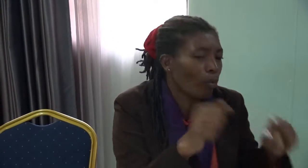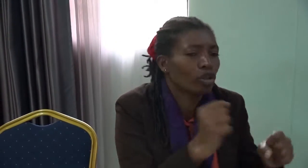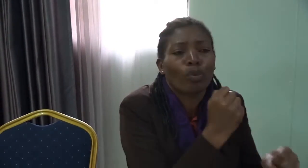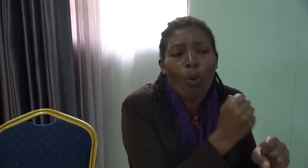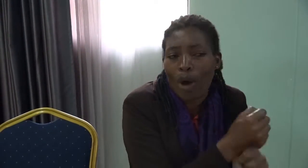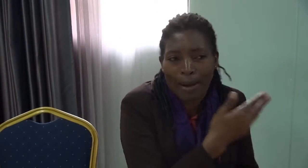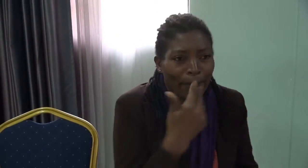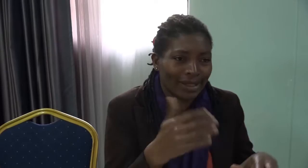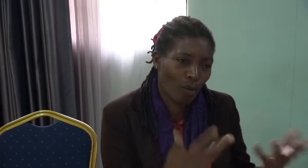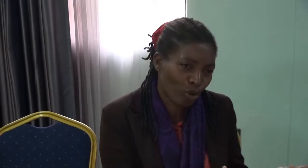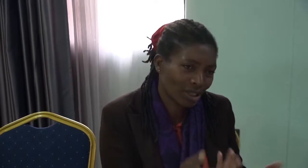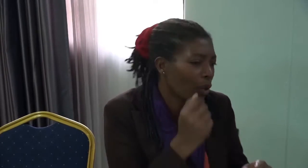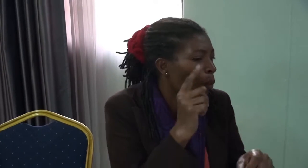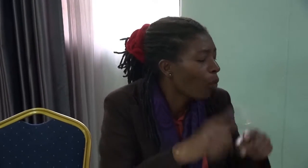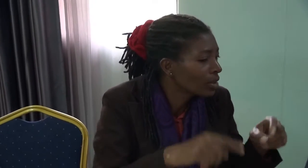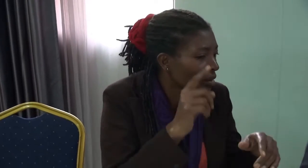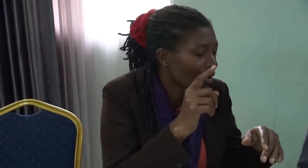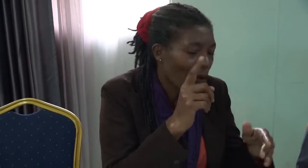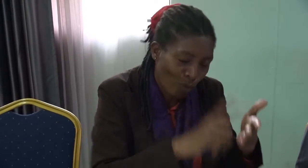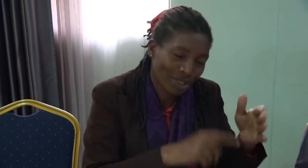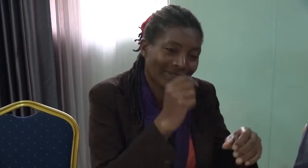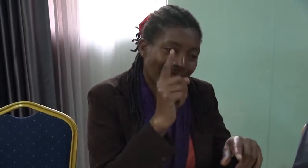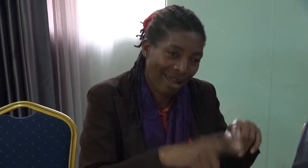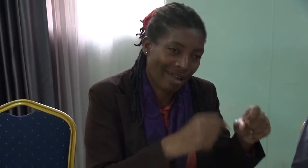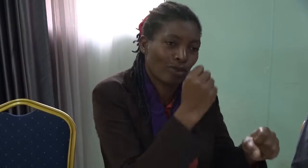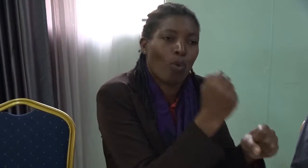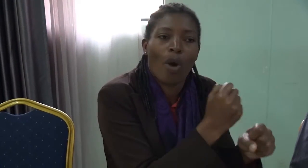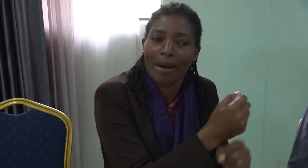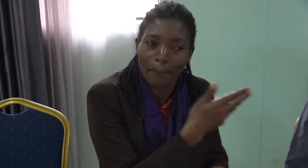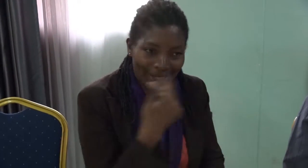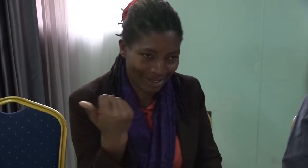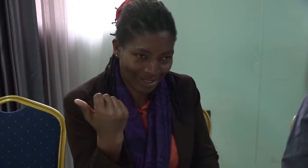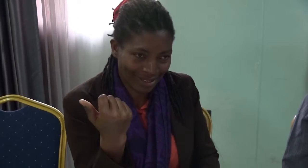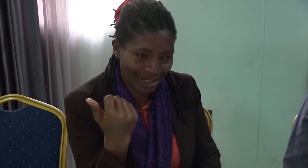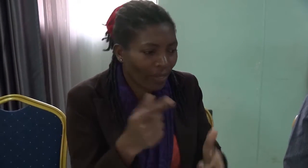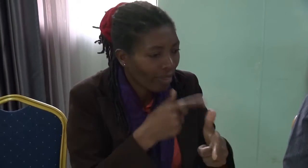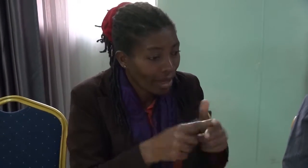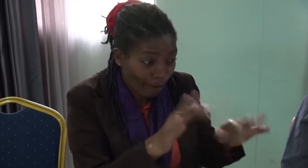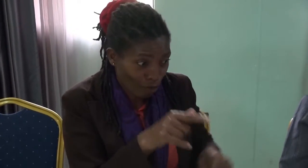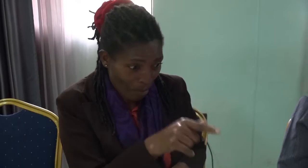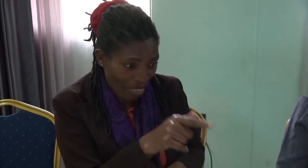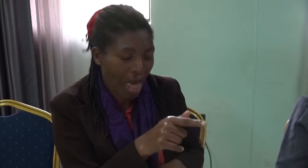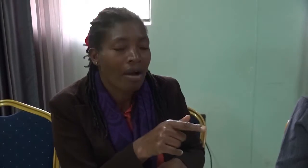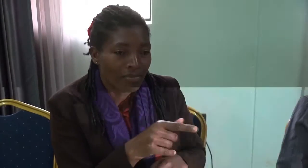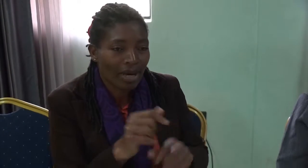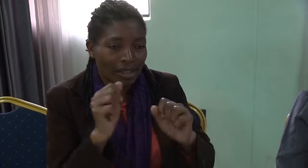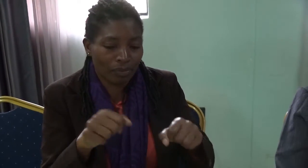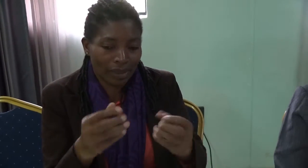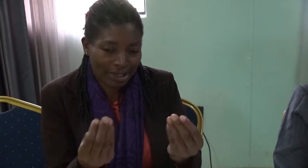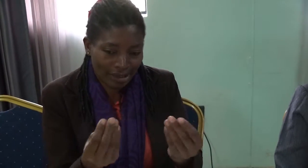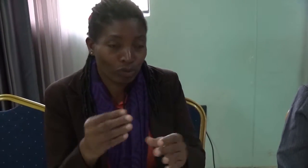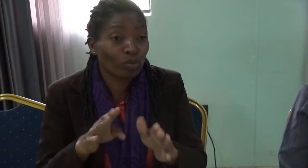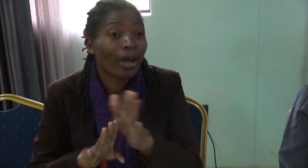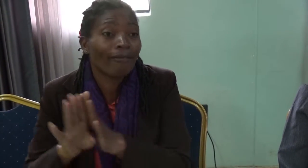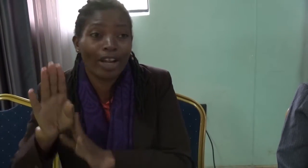the research? Which is the best way out? Are we supposed to do the research, or we are going